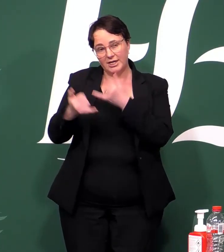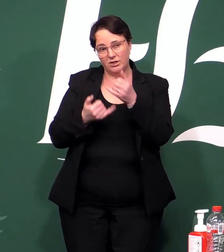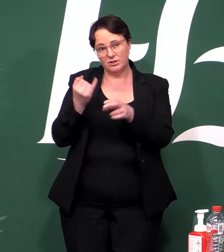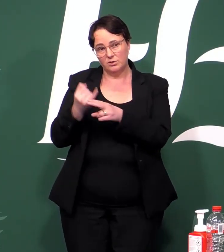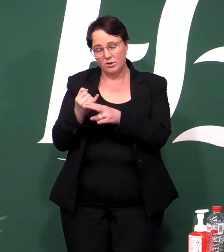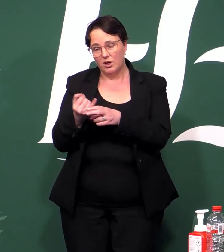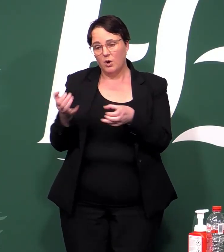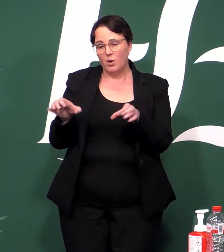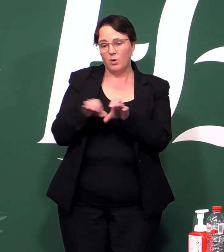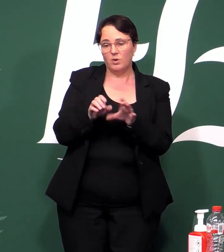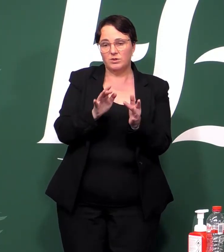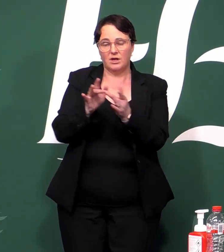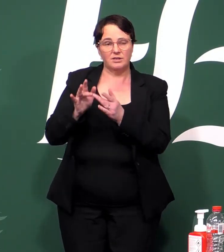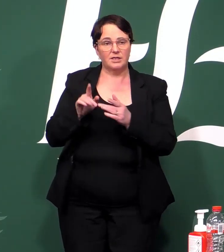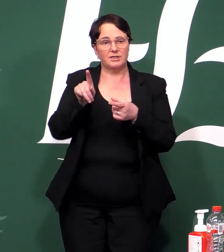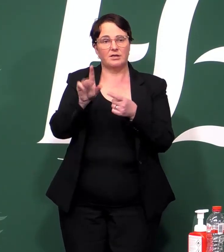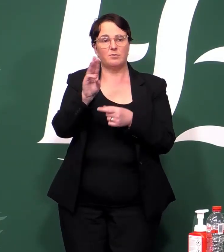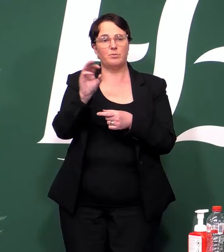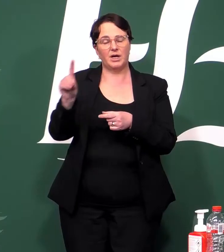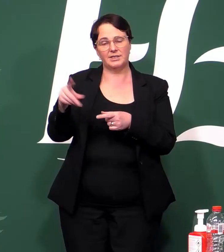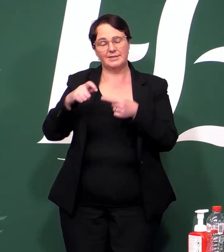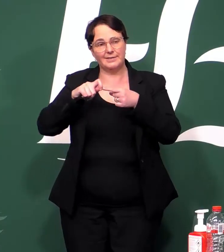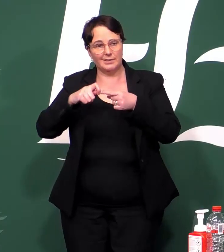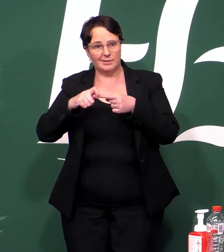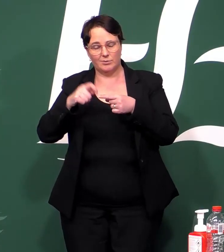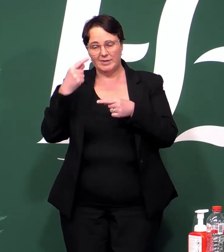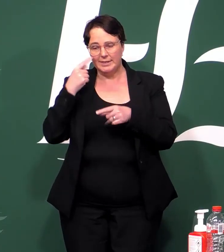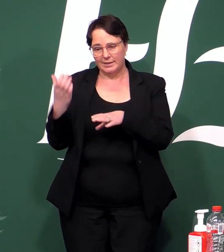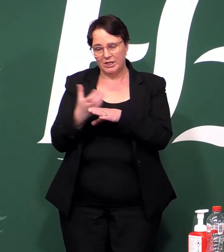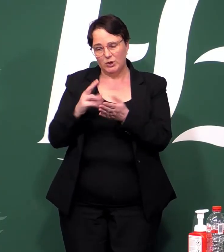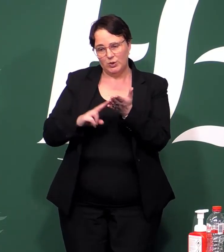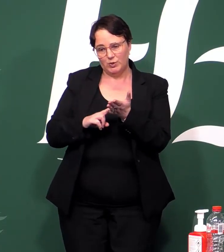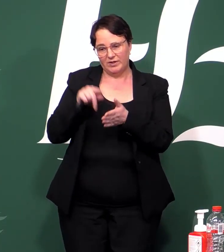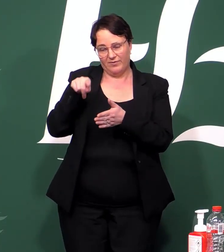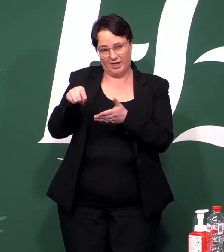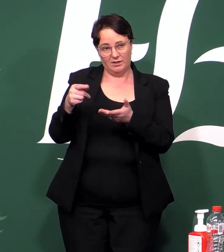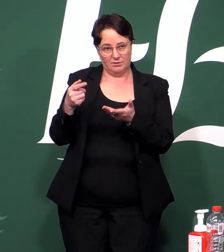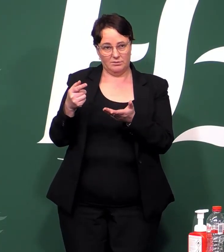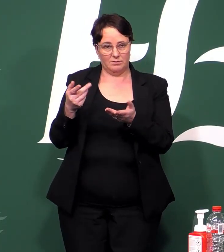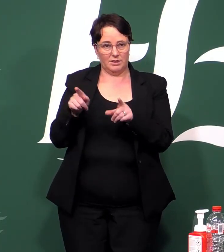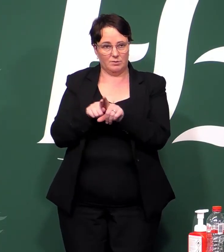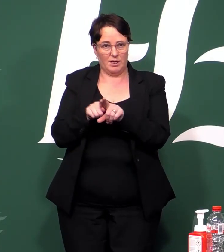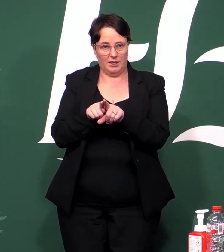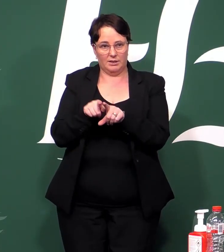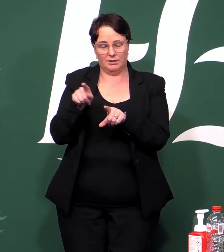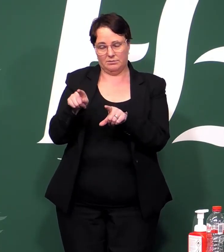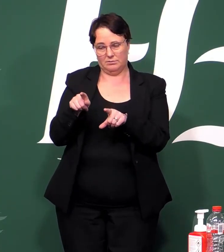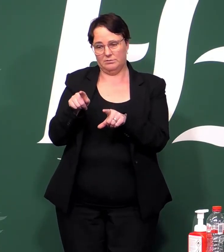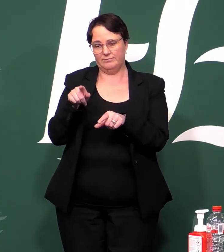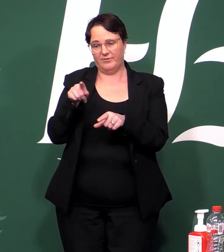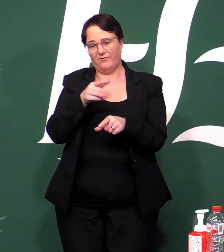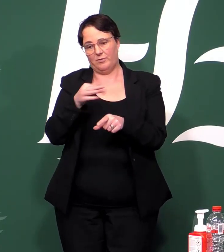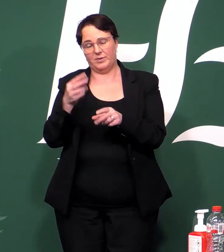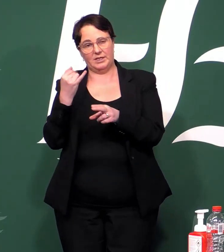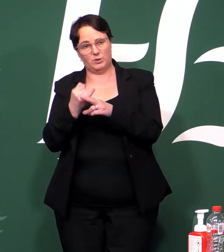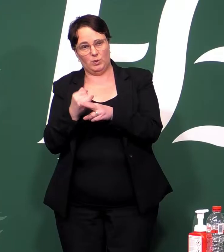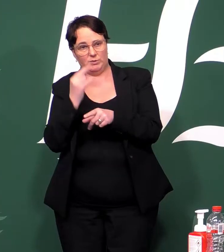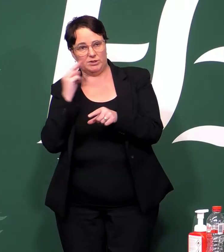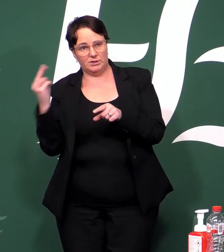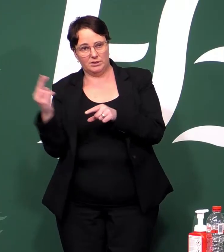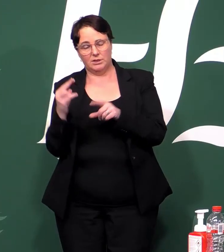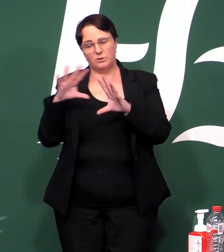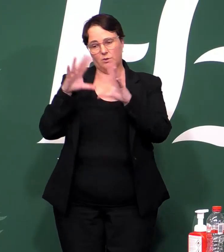close contacts, the pod testing. And we are seeing continued use of that also in relation to the schools themselves. So that's part, I suppose, of the